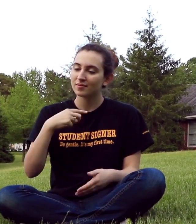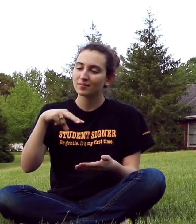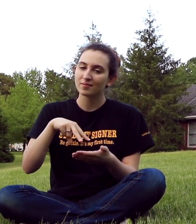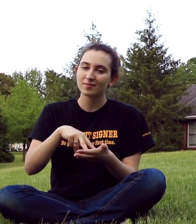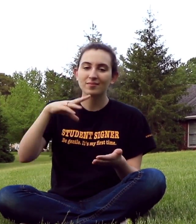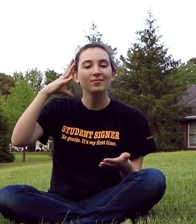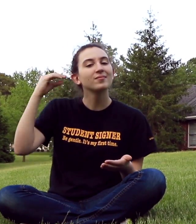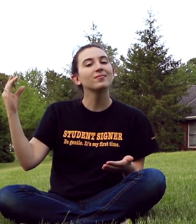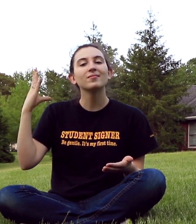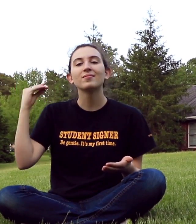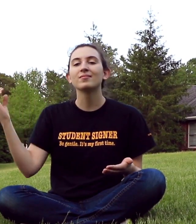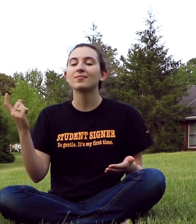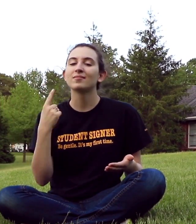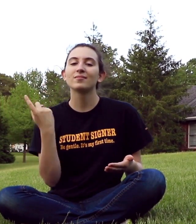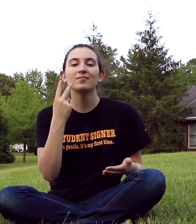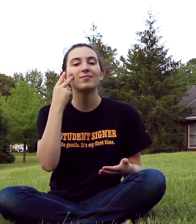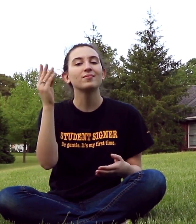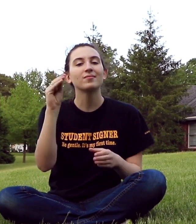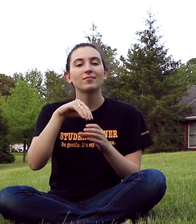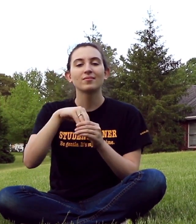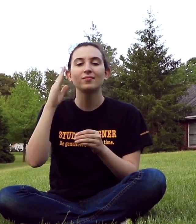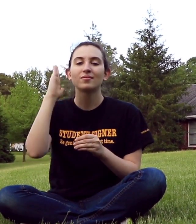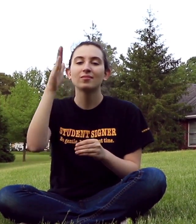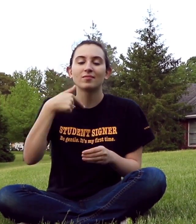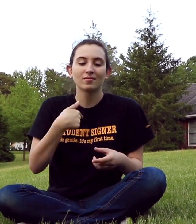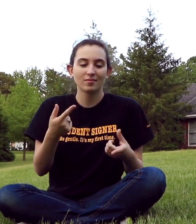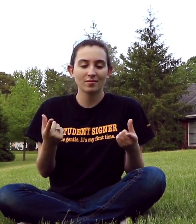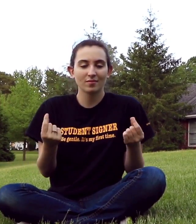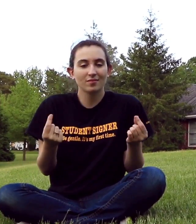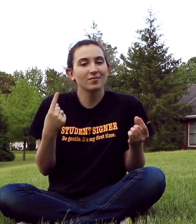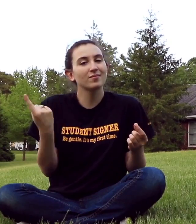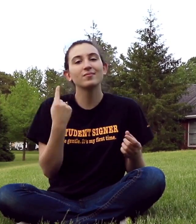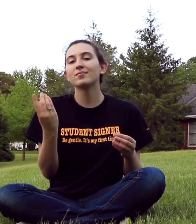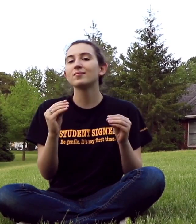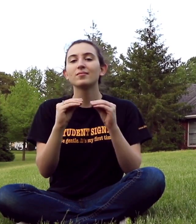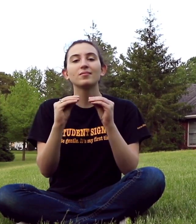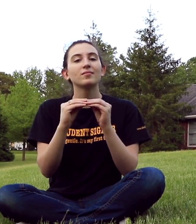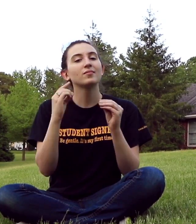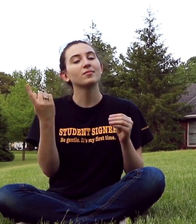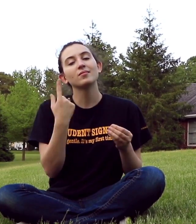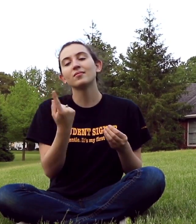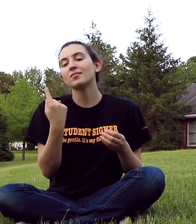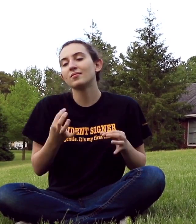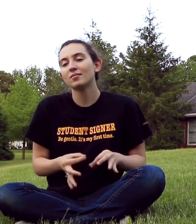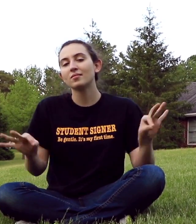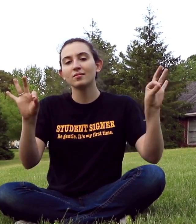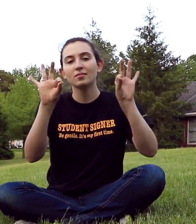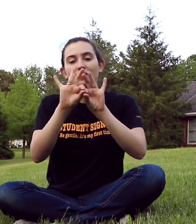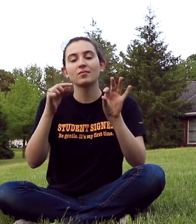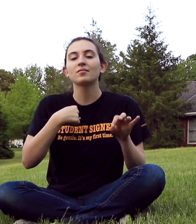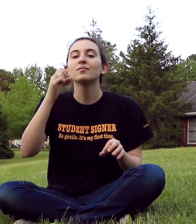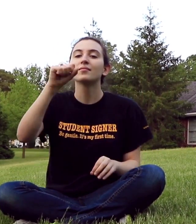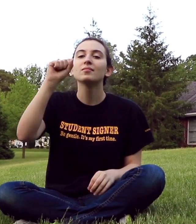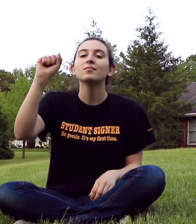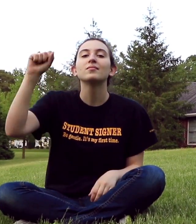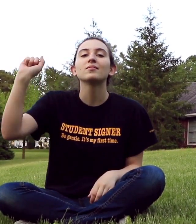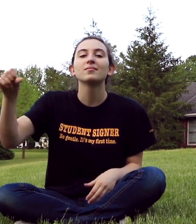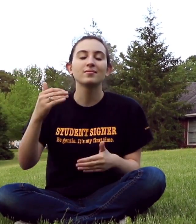learned. On the outside, always looking in, will I ever be more than I've always been? Cause